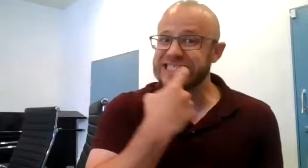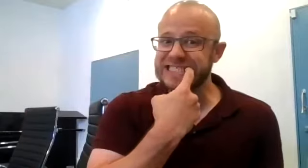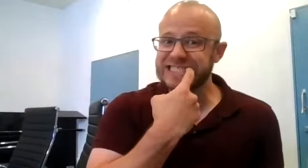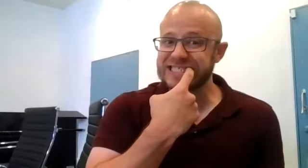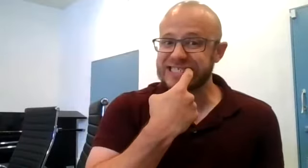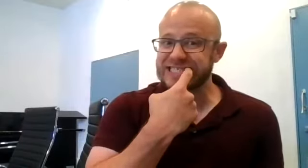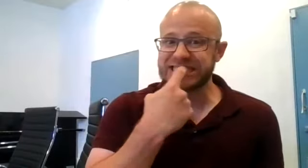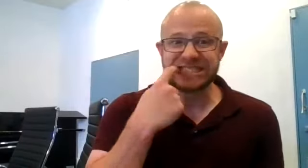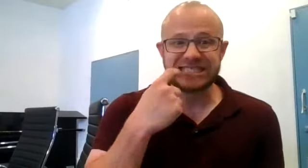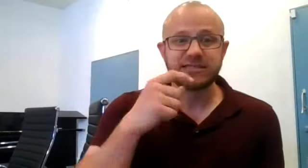T-E-E-T-H, your T.